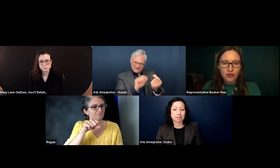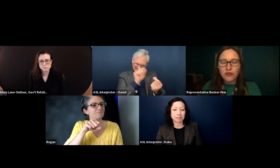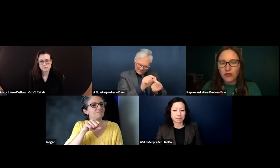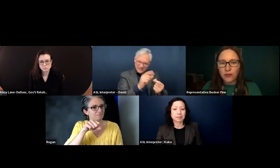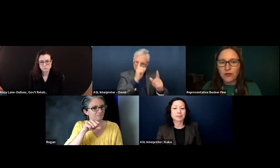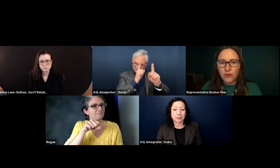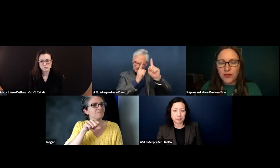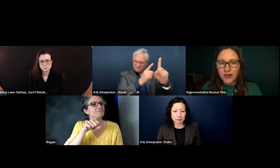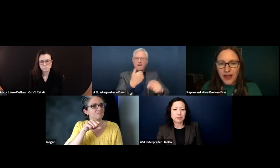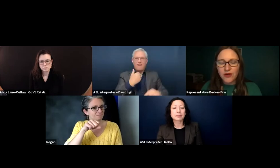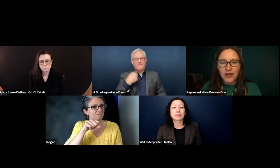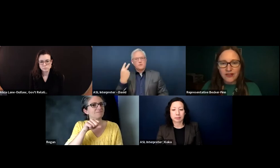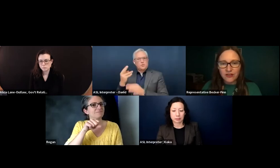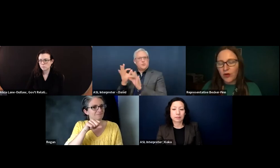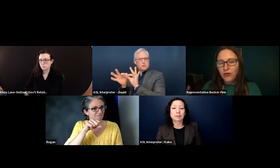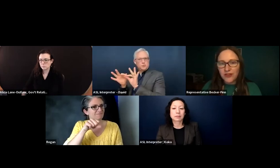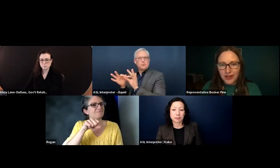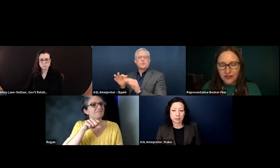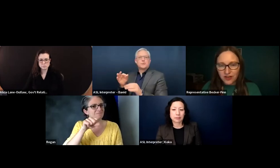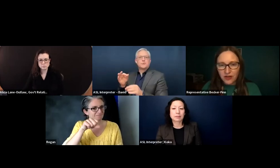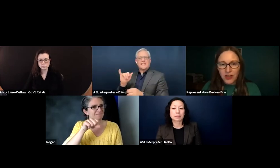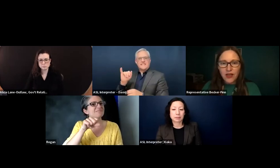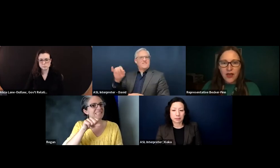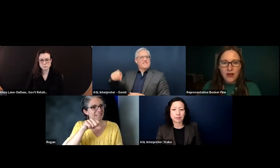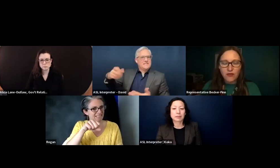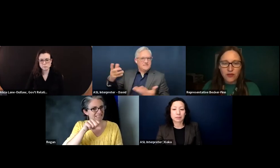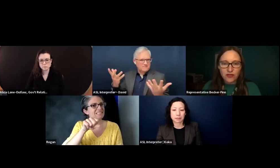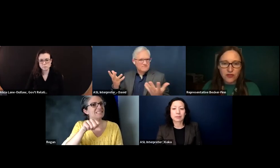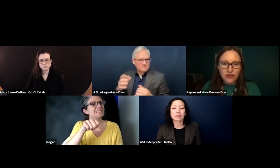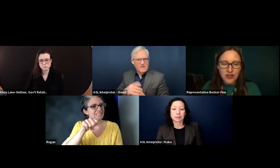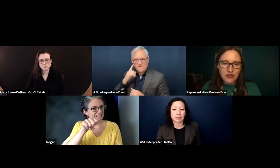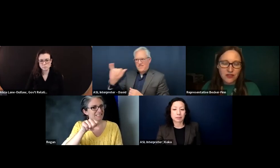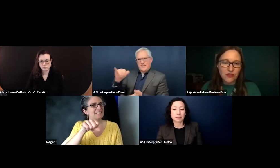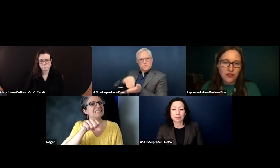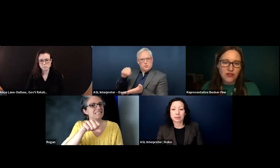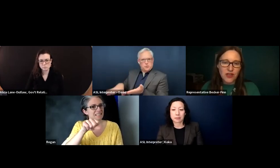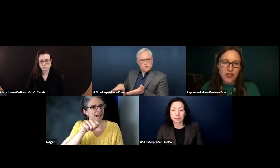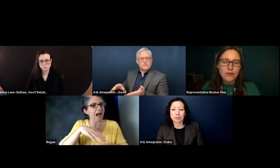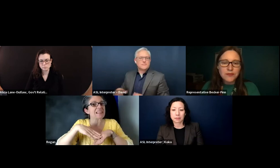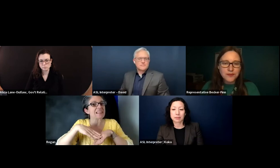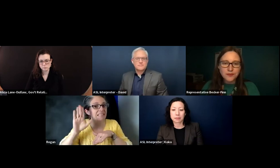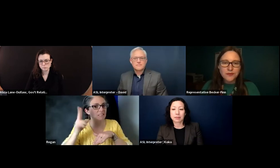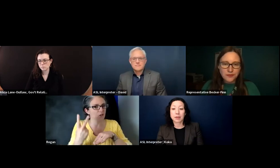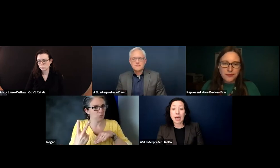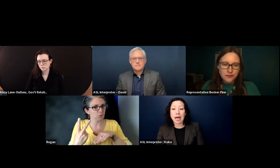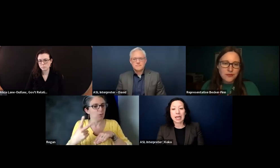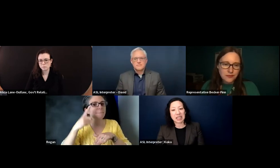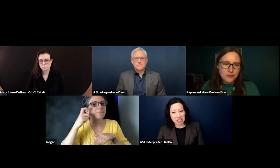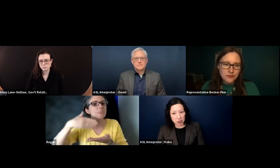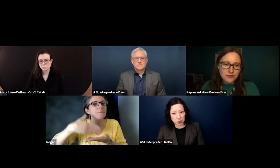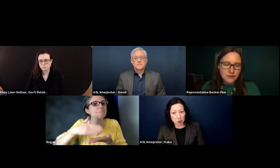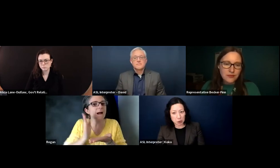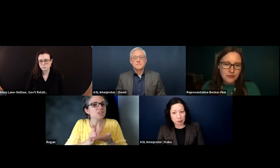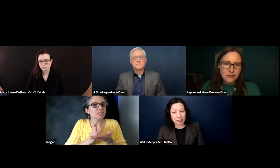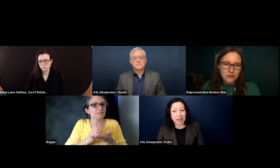that two interpreters would be allowed in cases where it was necessary for the student to get the services they need.